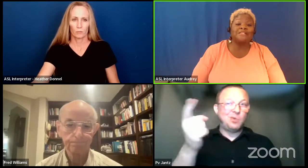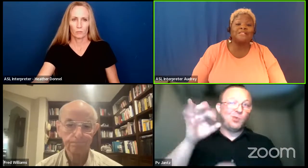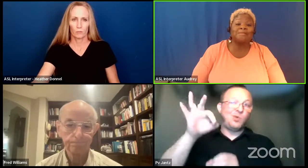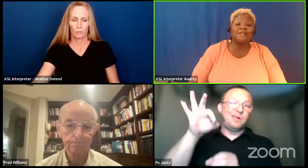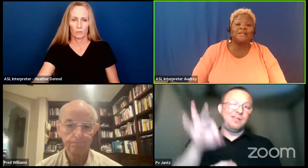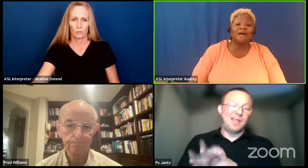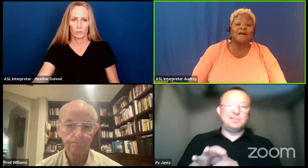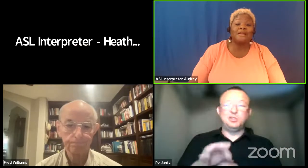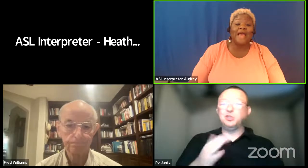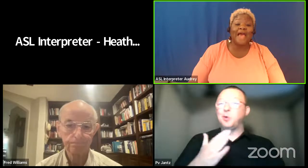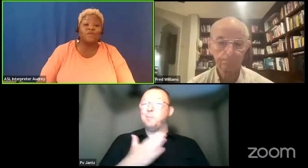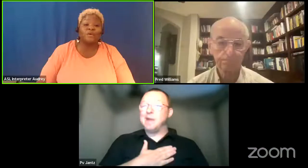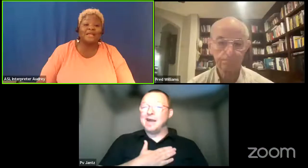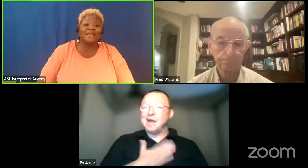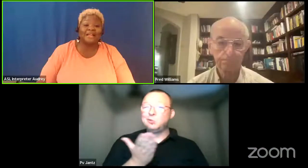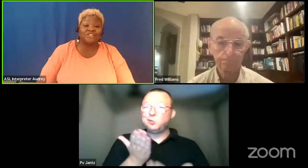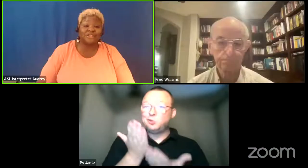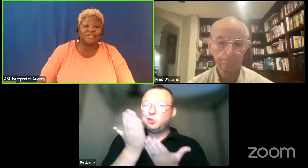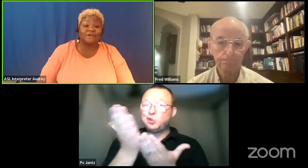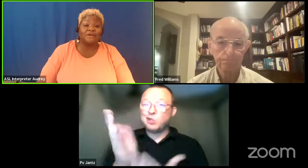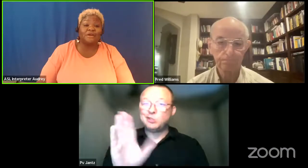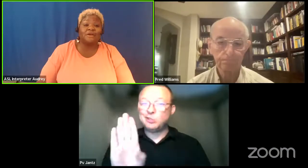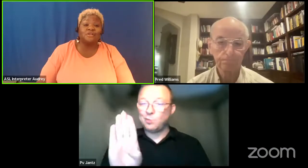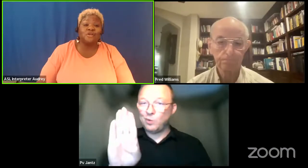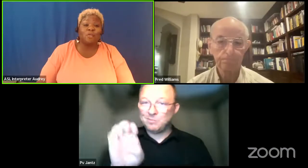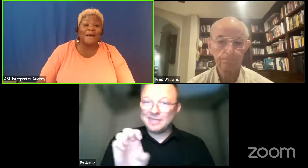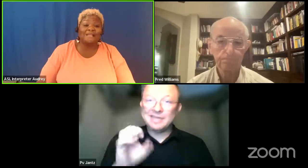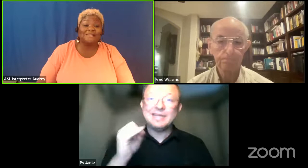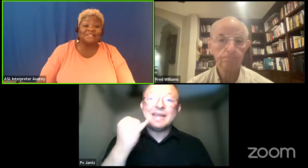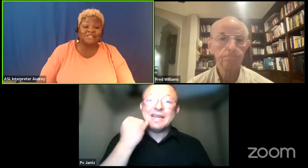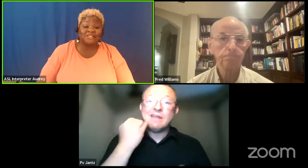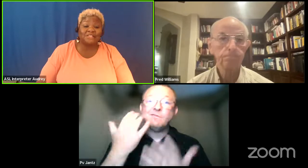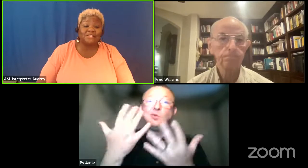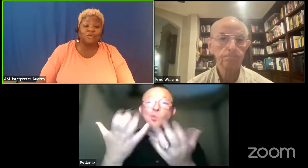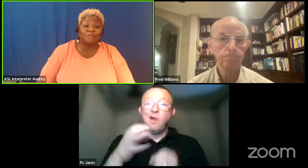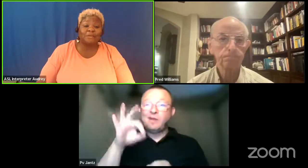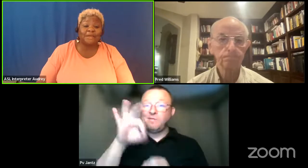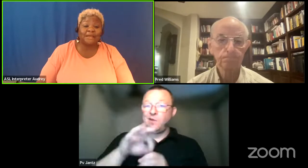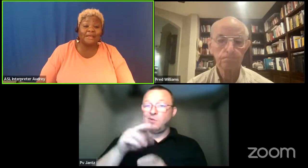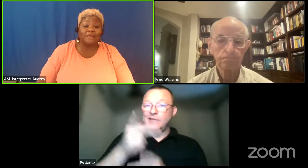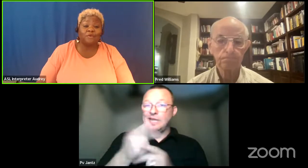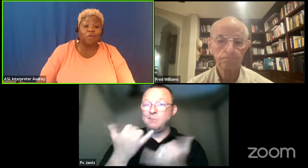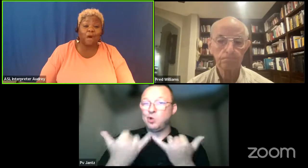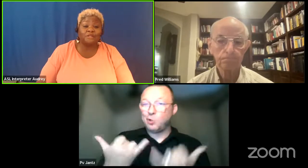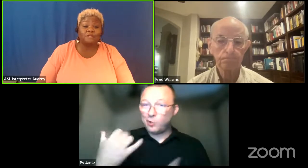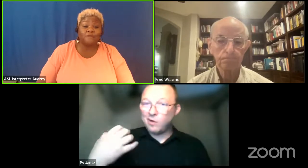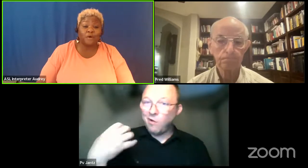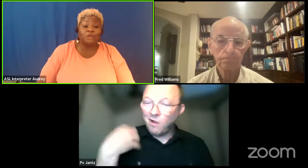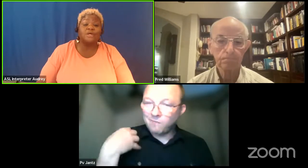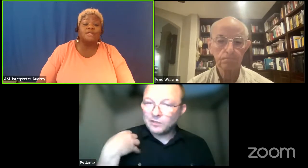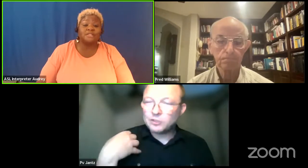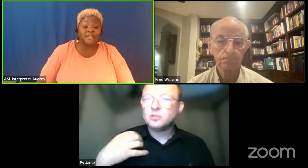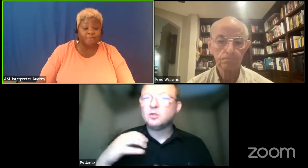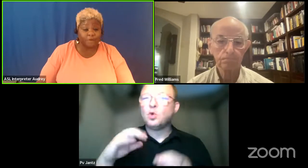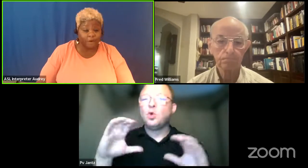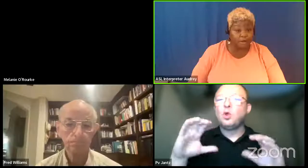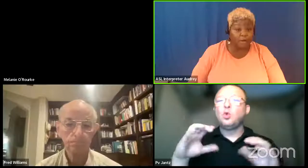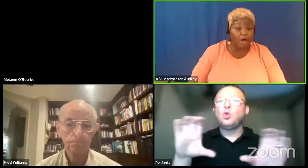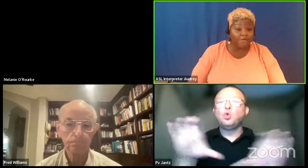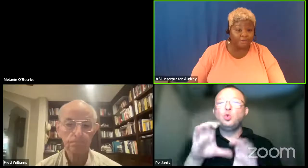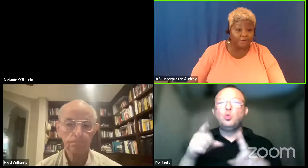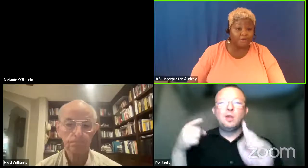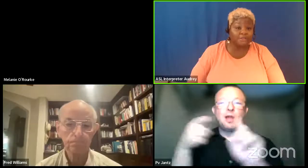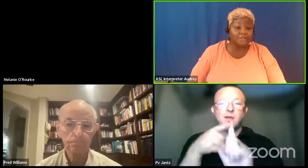November is typically an annual election year. So my suggestion would be, if you want to vote to keep the